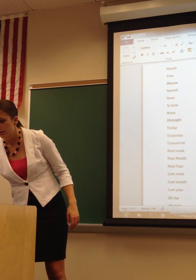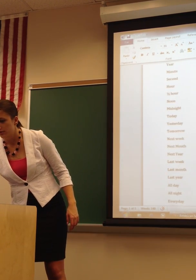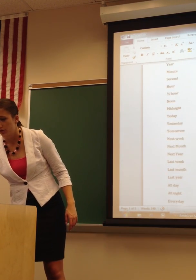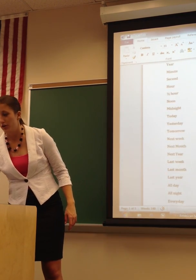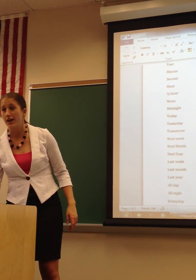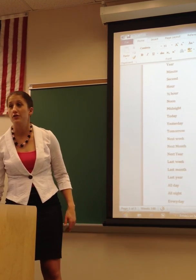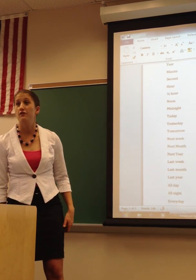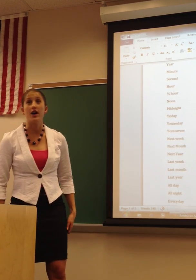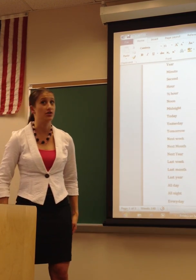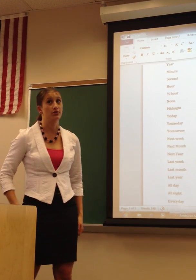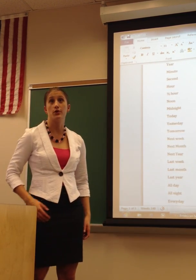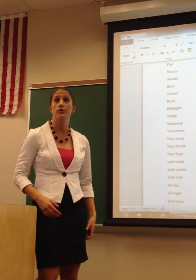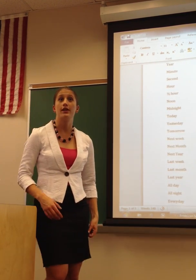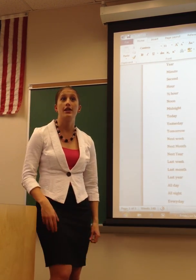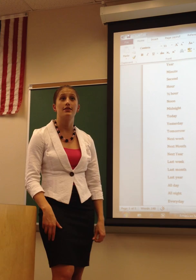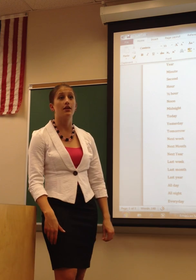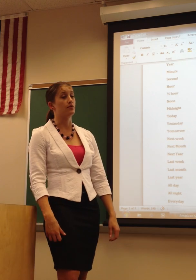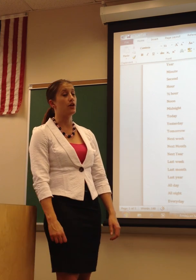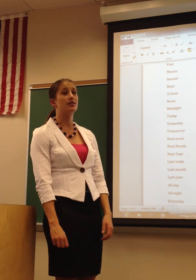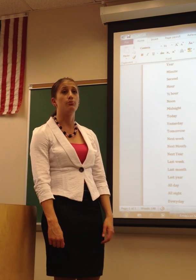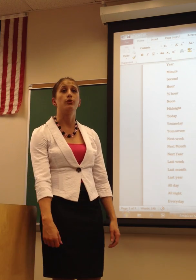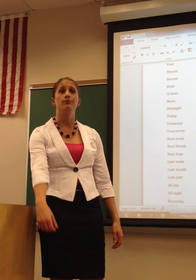We learned how to do fractions real quick in ASL. It's very simple.